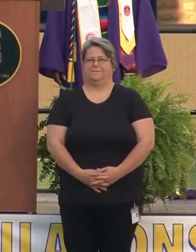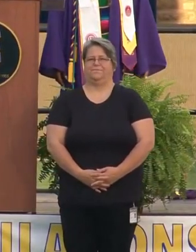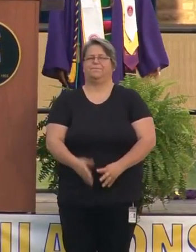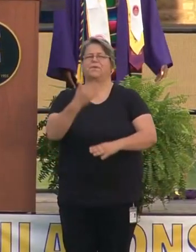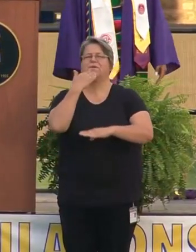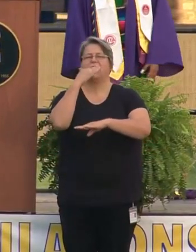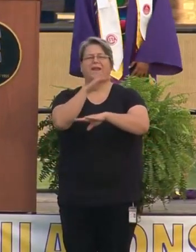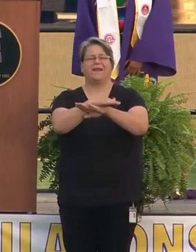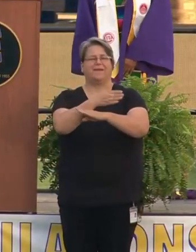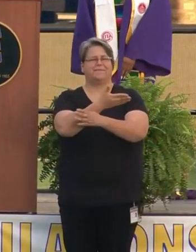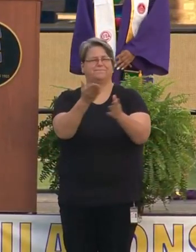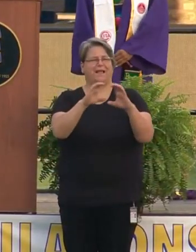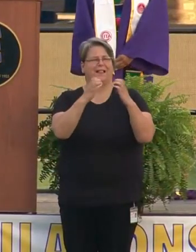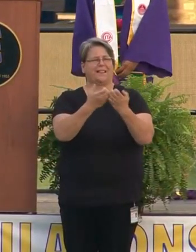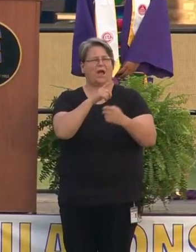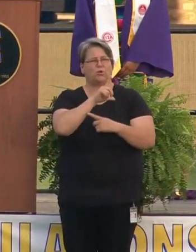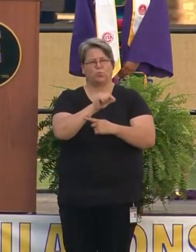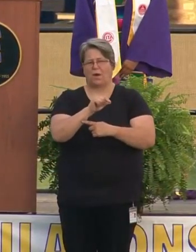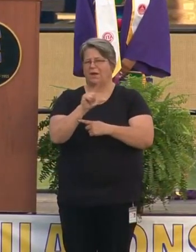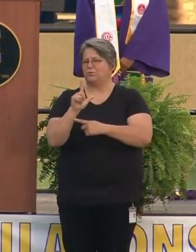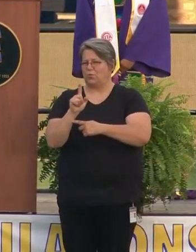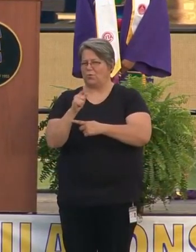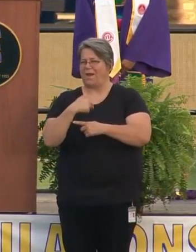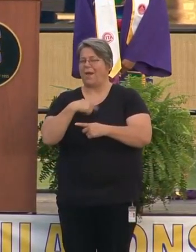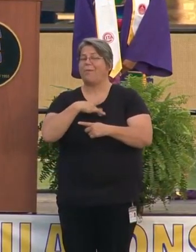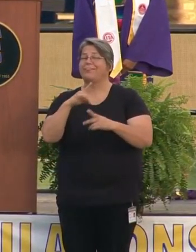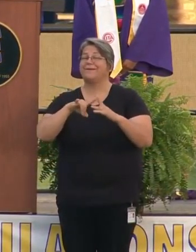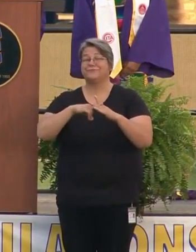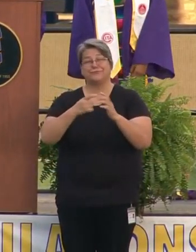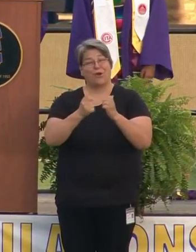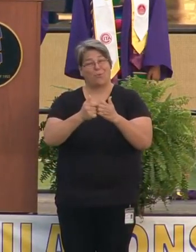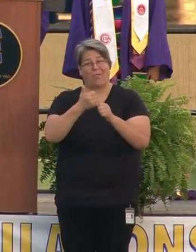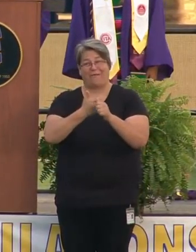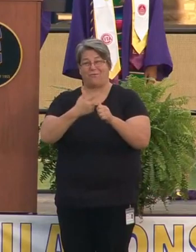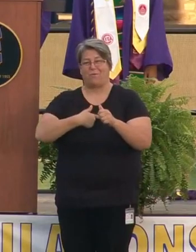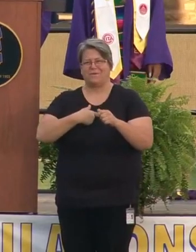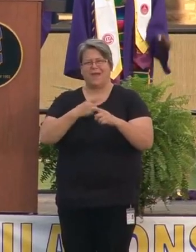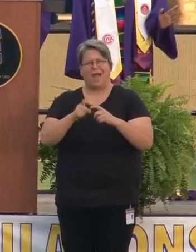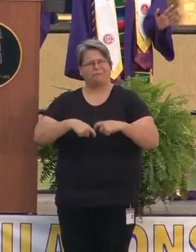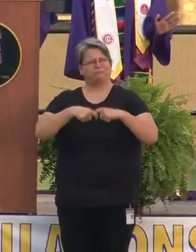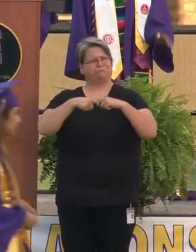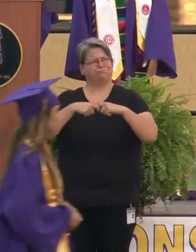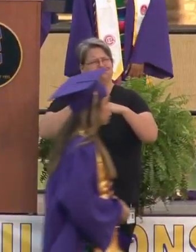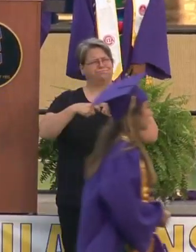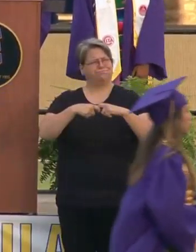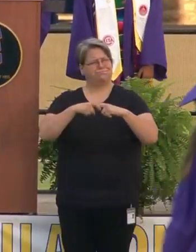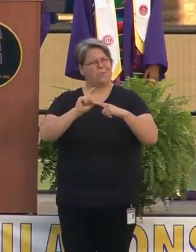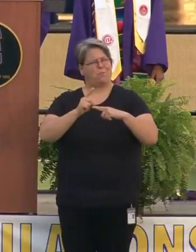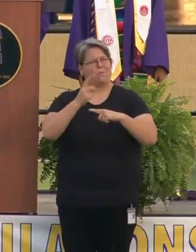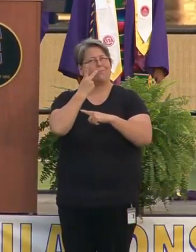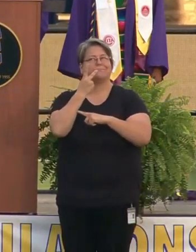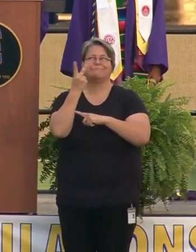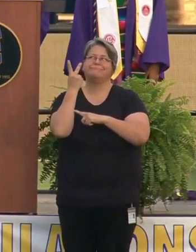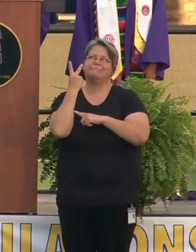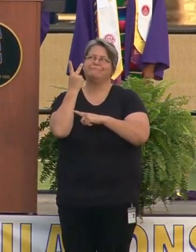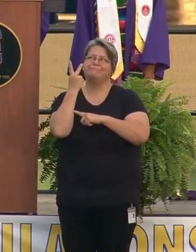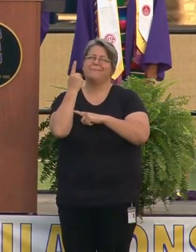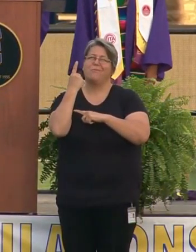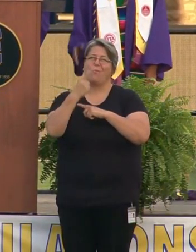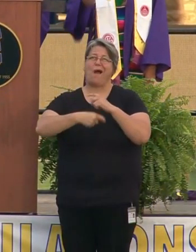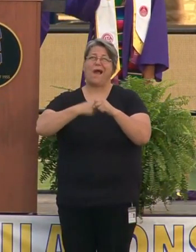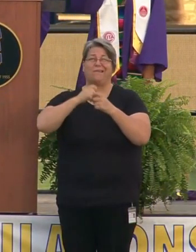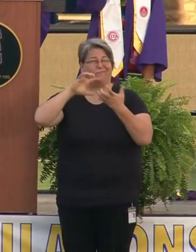Good evening, class of 2021. I would like to start by having everyone take a moment to reflect. Let us reflect on the last year